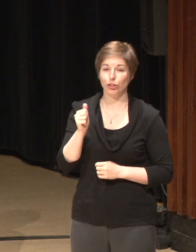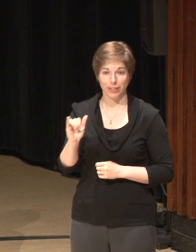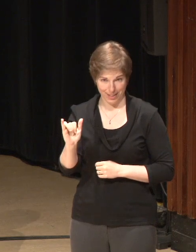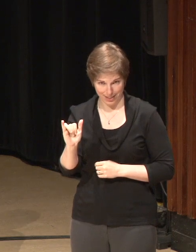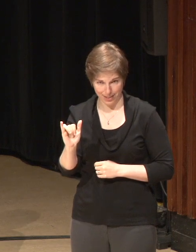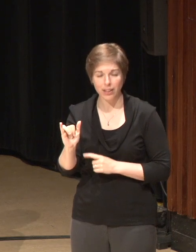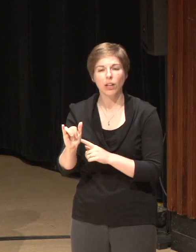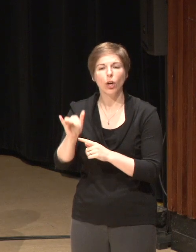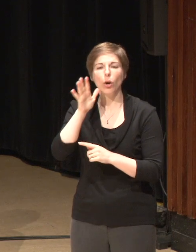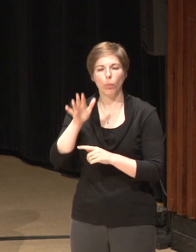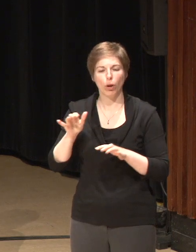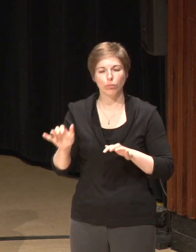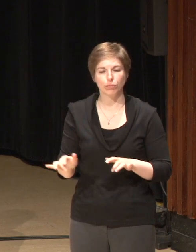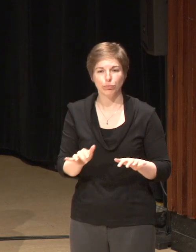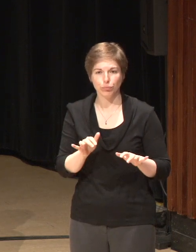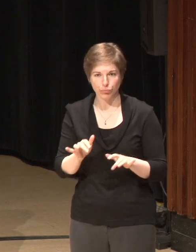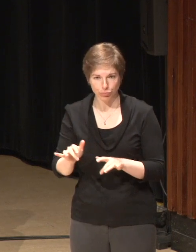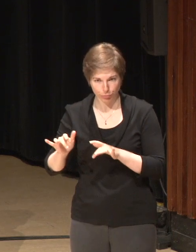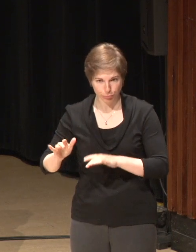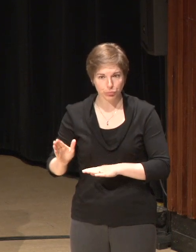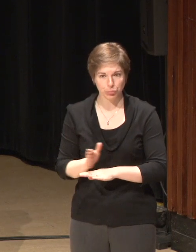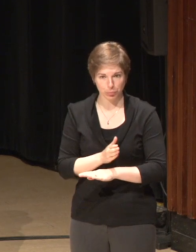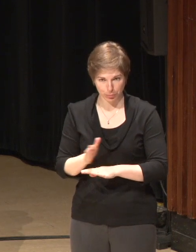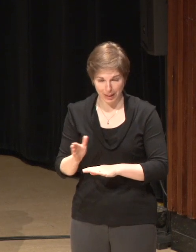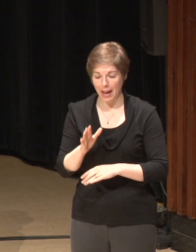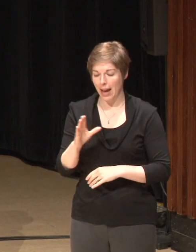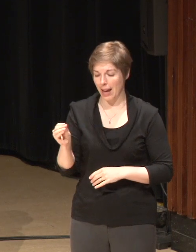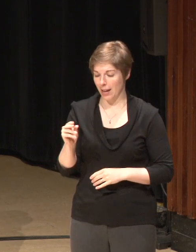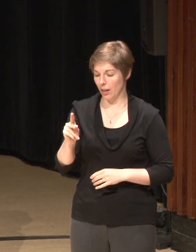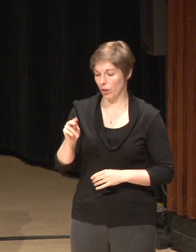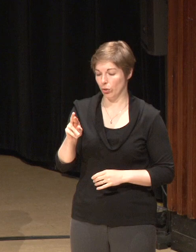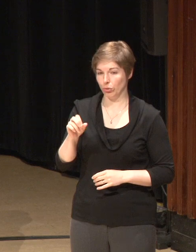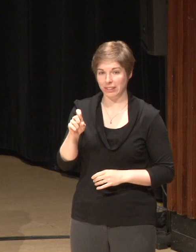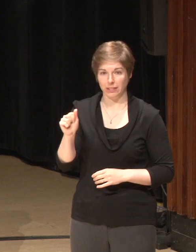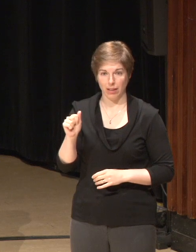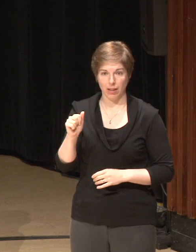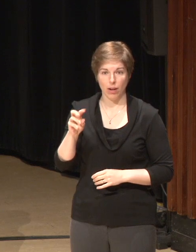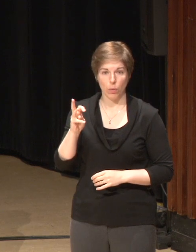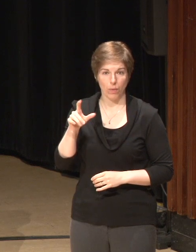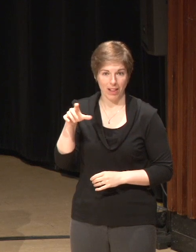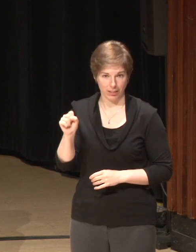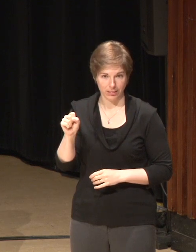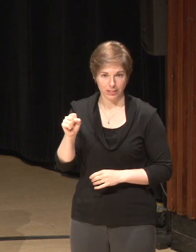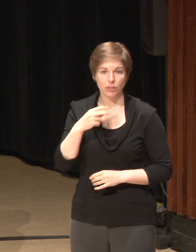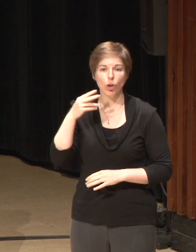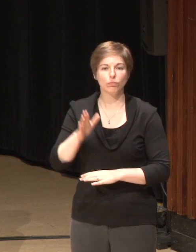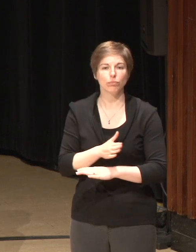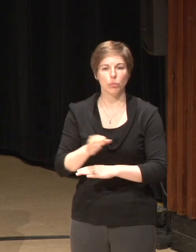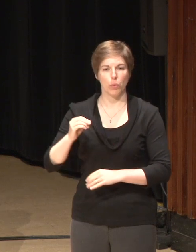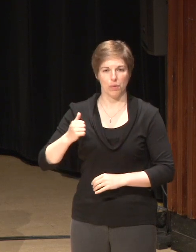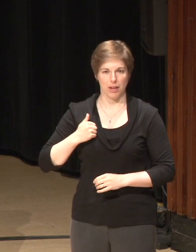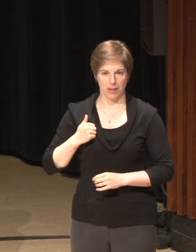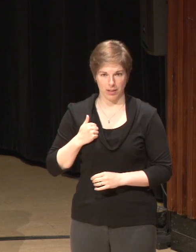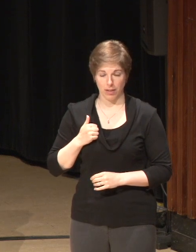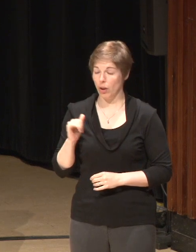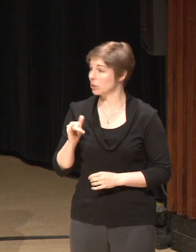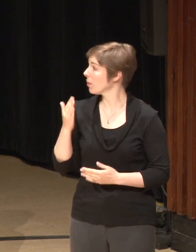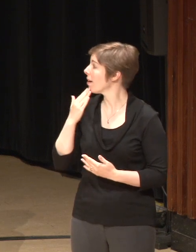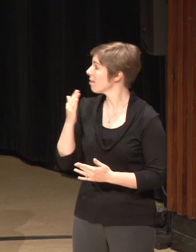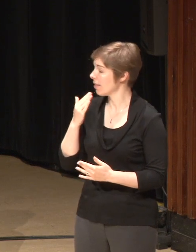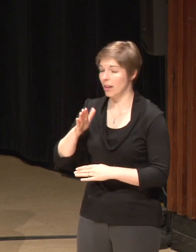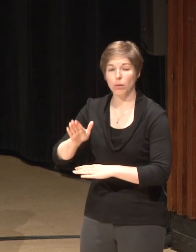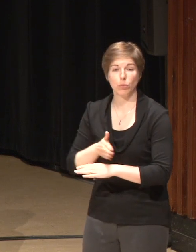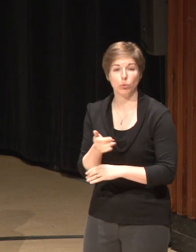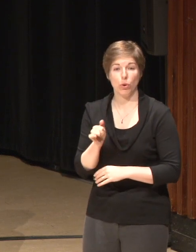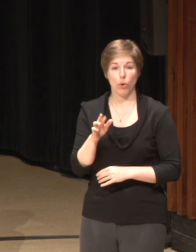to Krista Wells for leading us in our national anthem. I would also like to thank the music arts